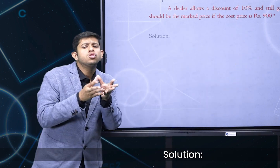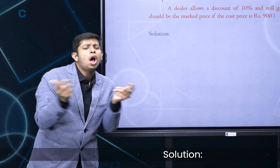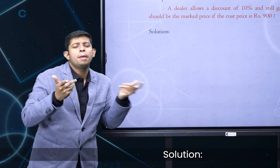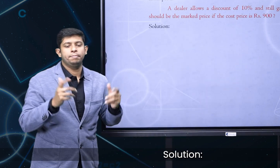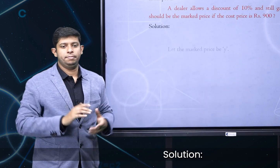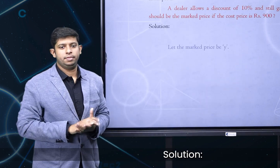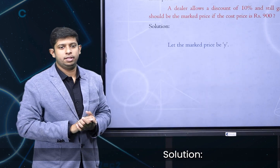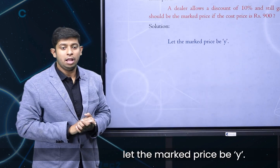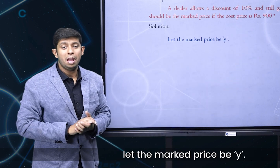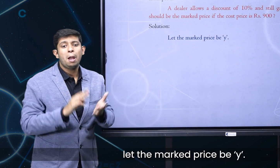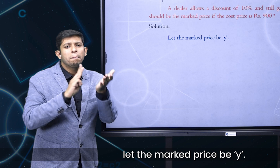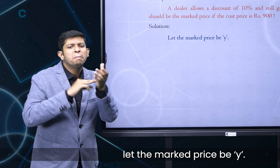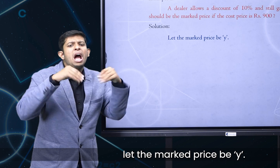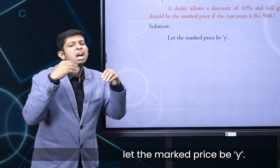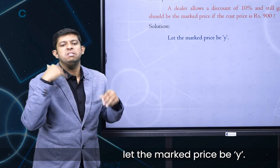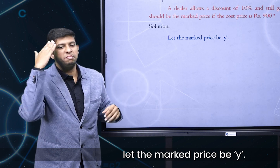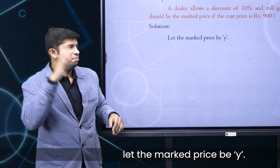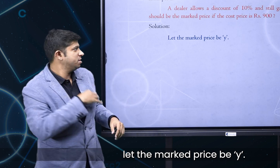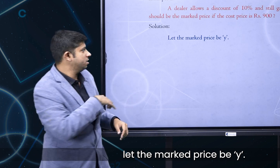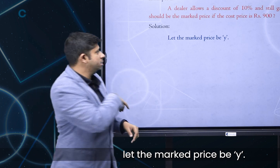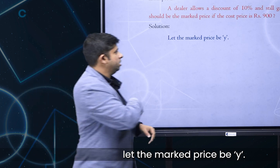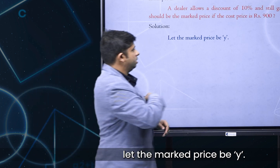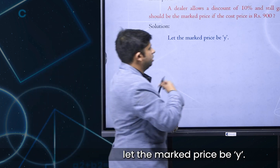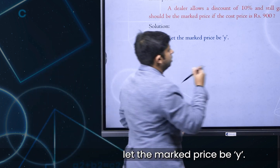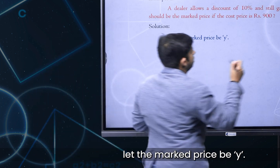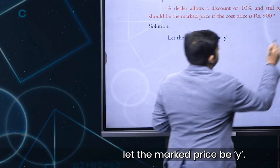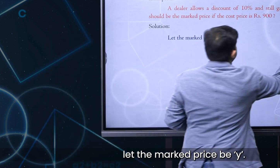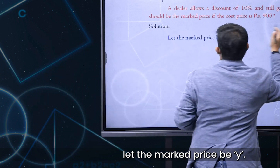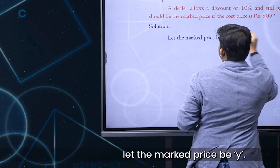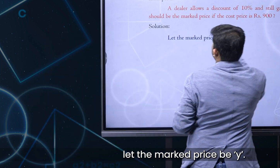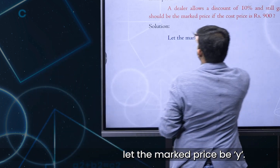Solution. Let the marked price be Y.